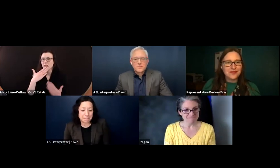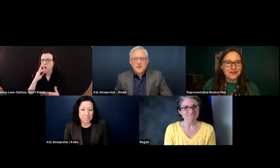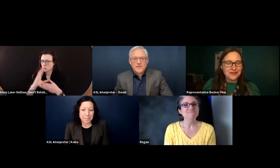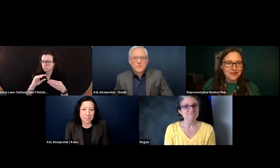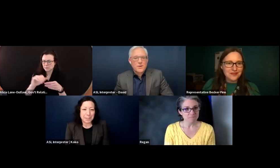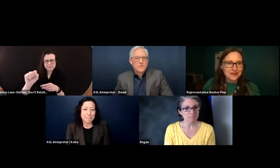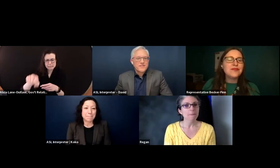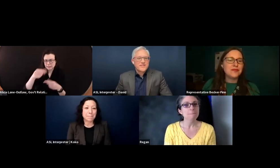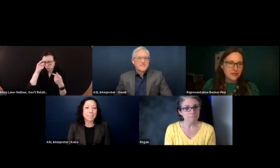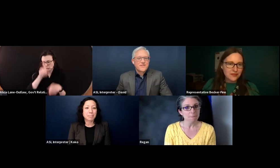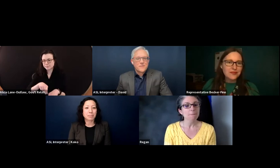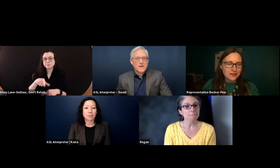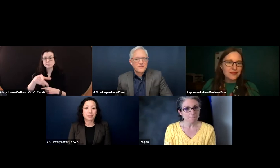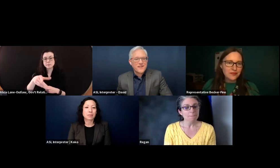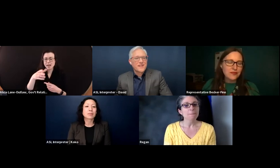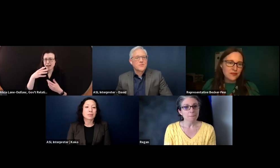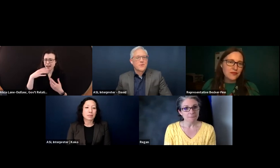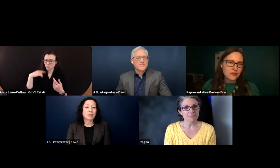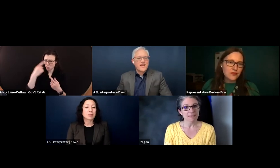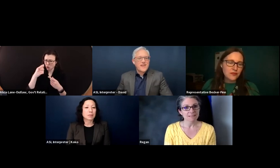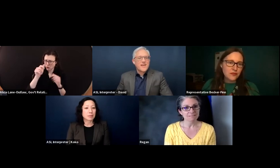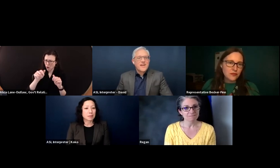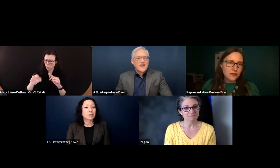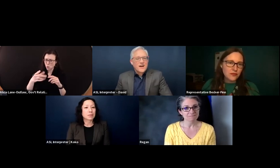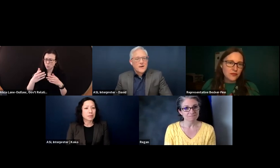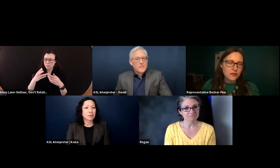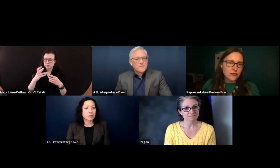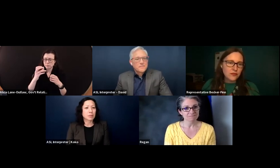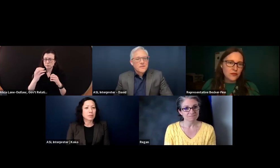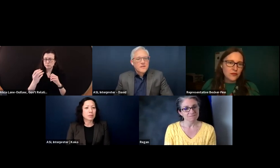before you respond, Representative Becker-Finn, I just want to say